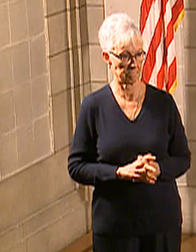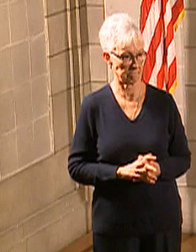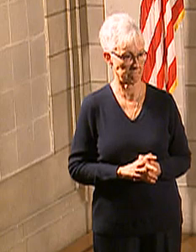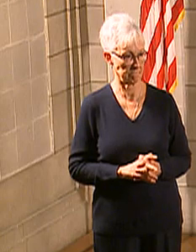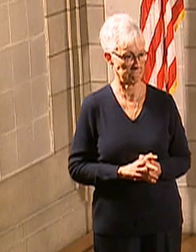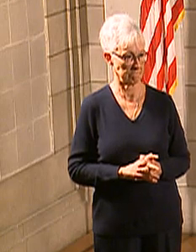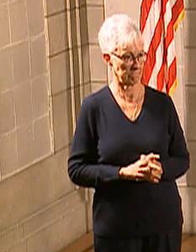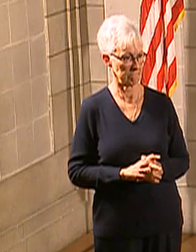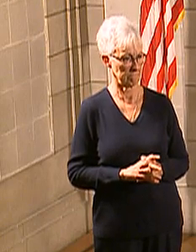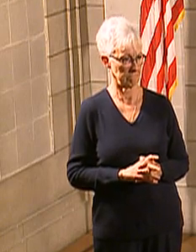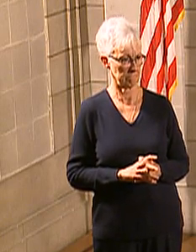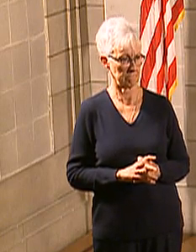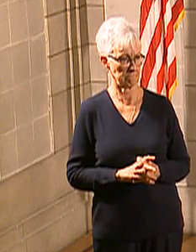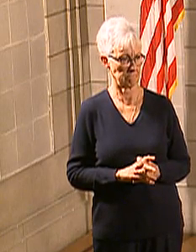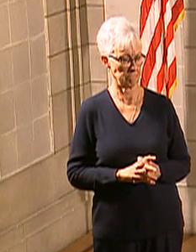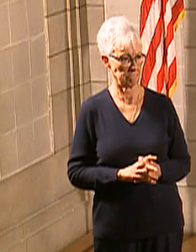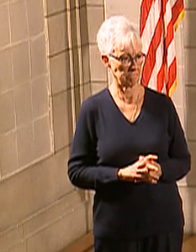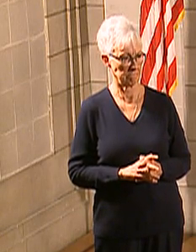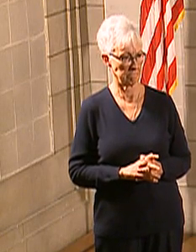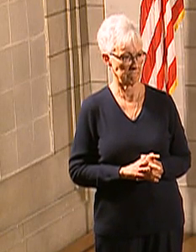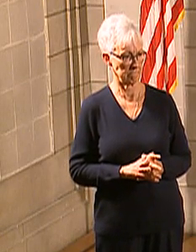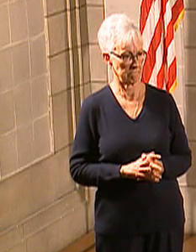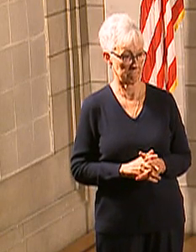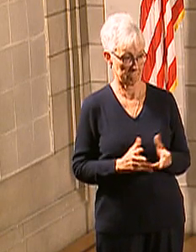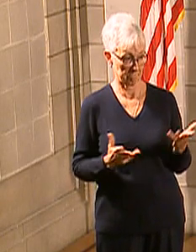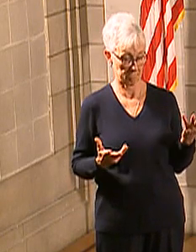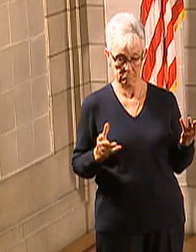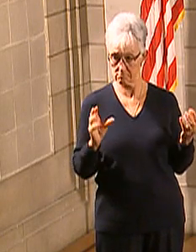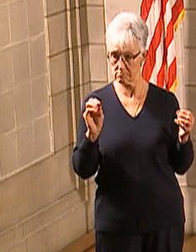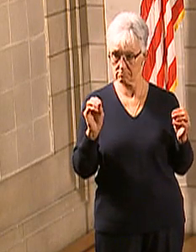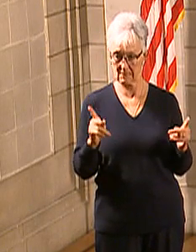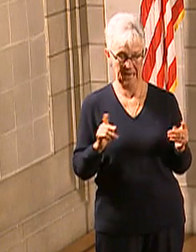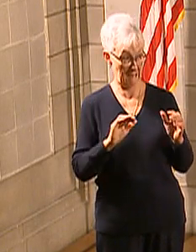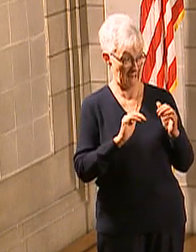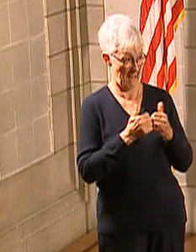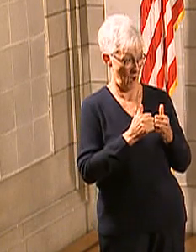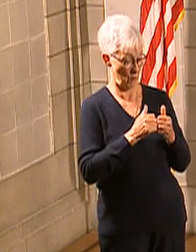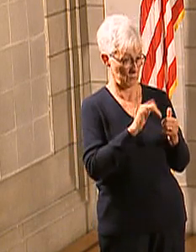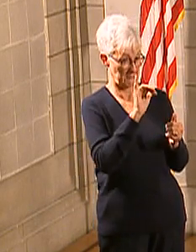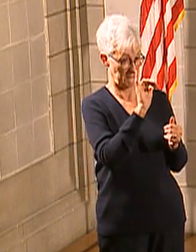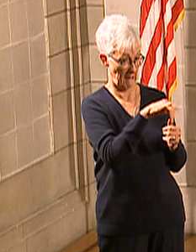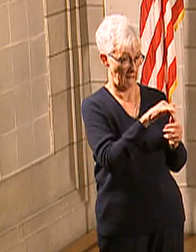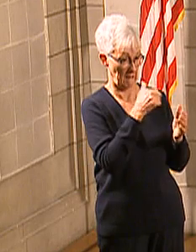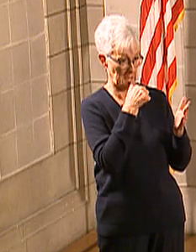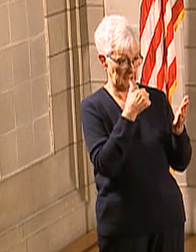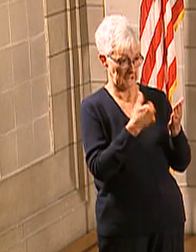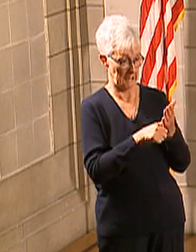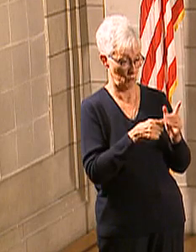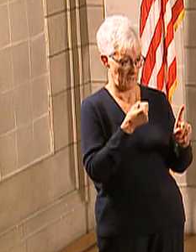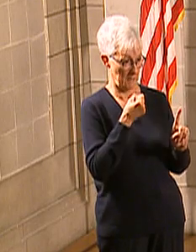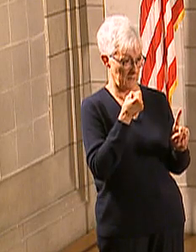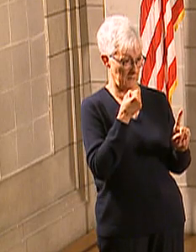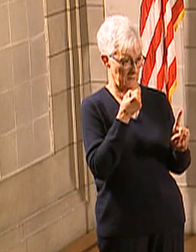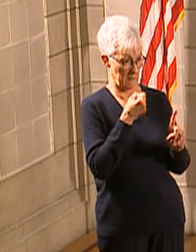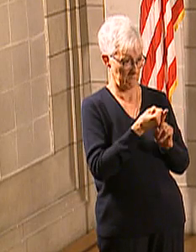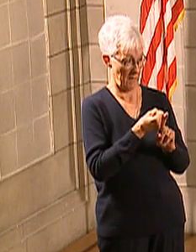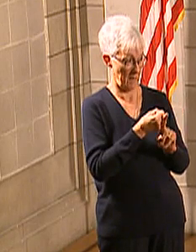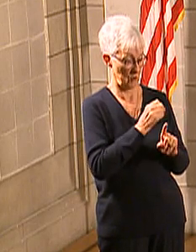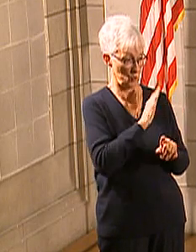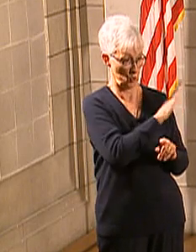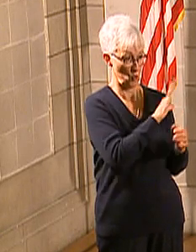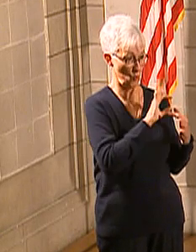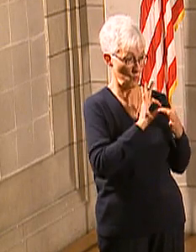What impact do you think this is gonna have on your relationship to the university? I mean, are you gonna scrutinize what they say